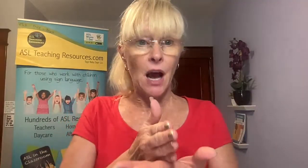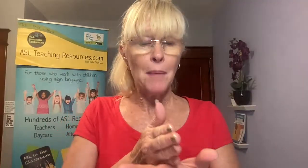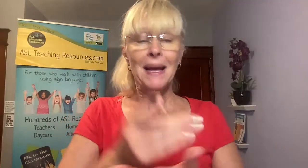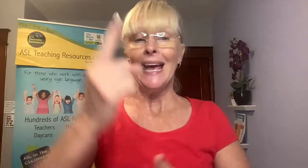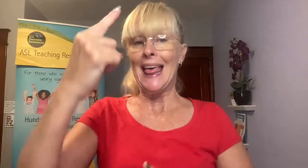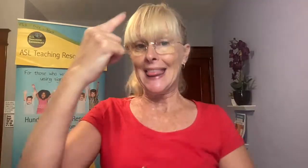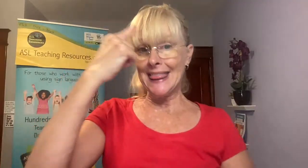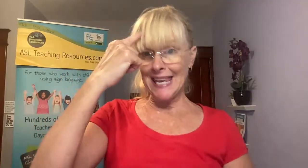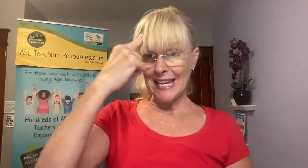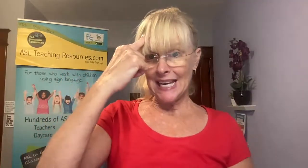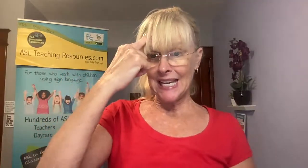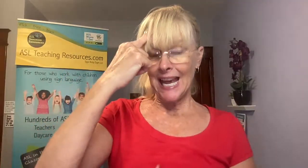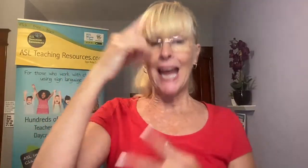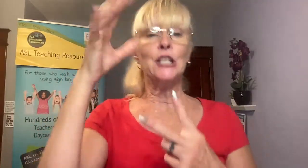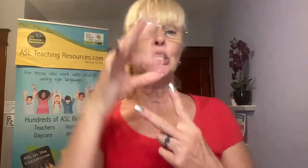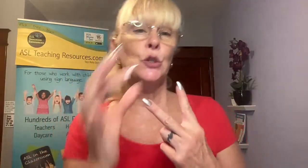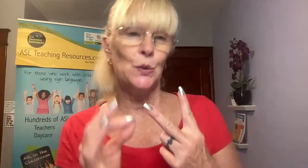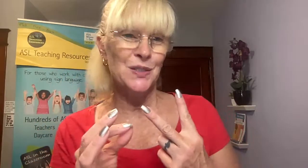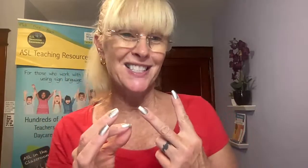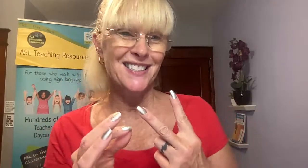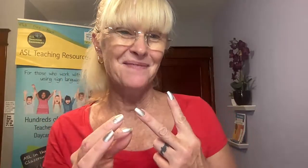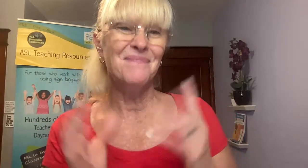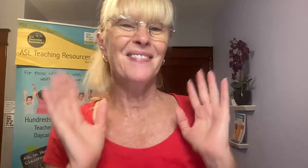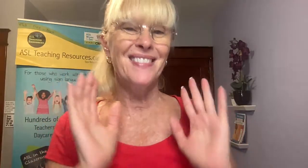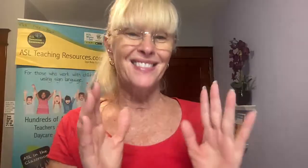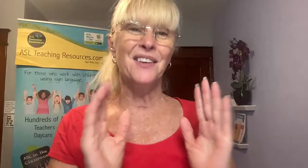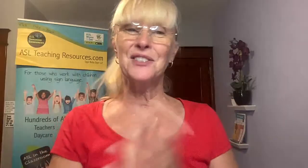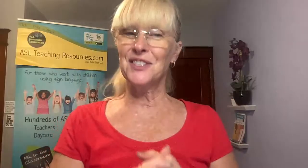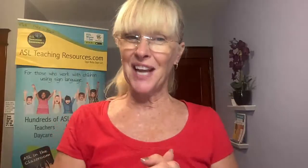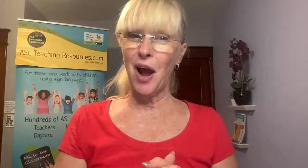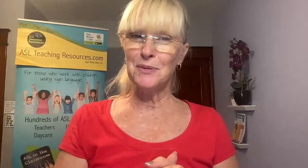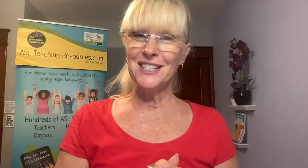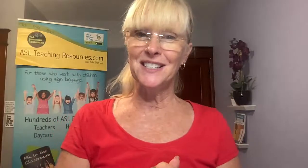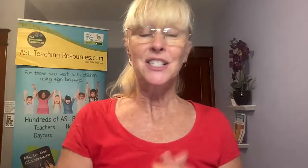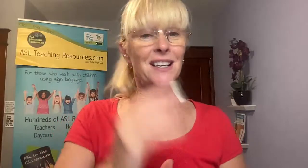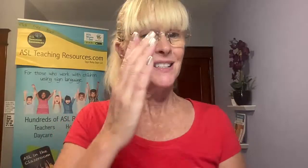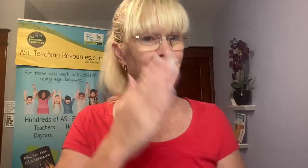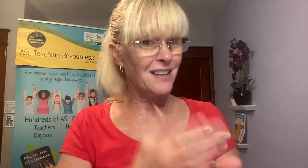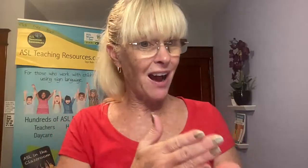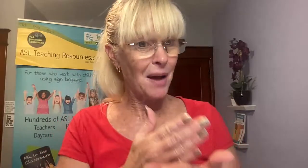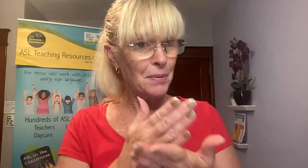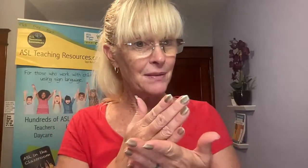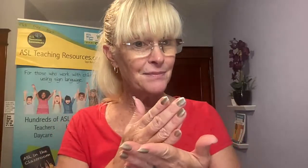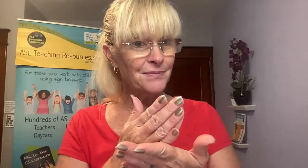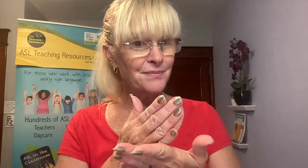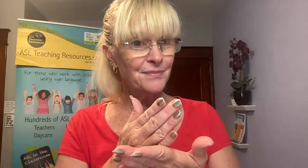stop, think, and choose. Those are the options. Stop,